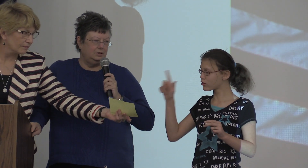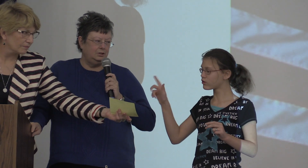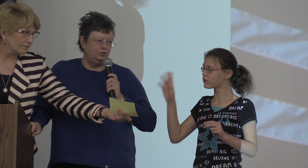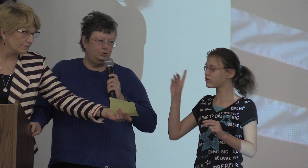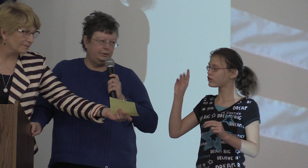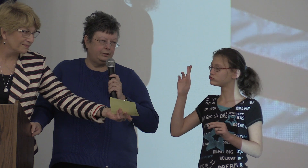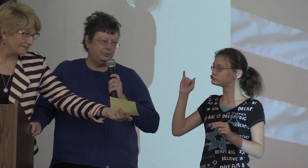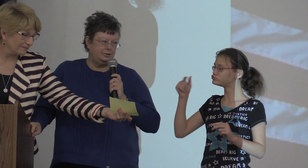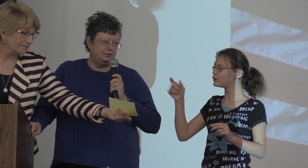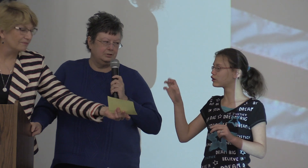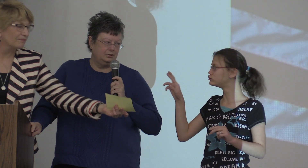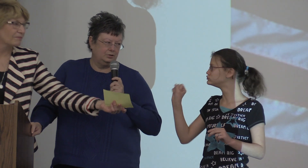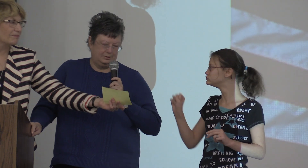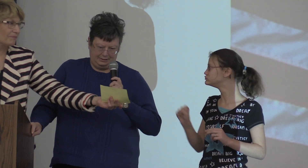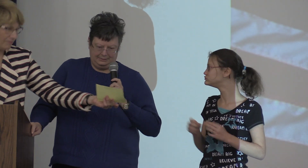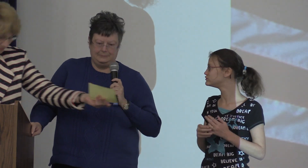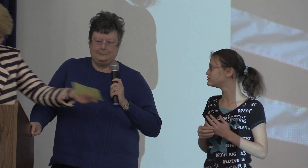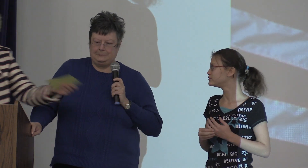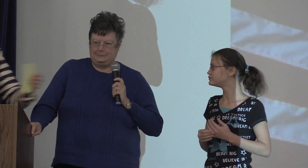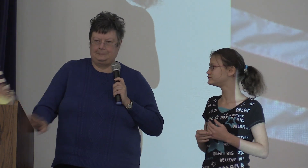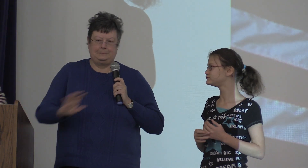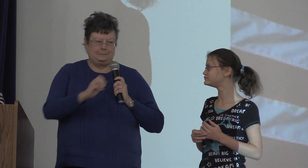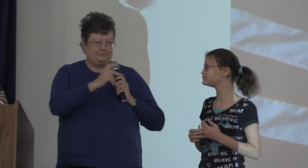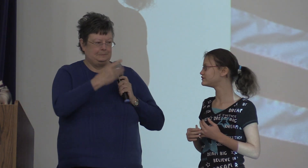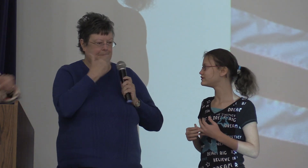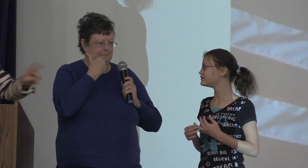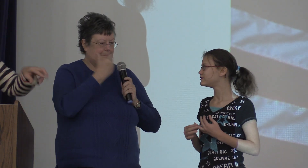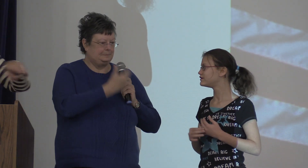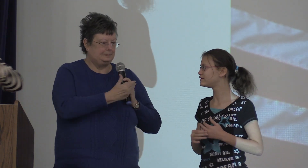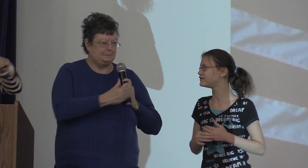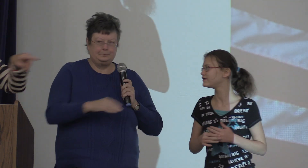Burnwell Driggers.